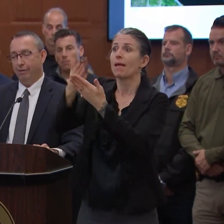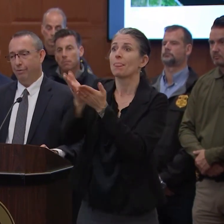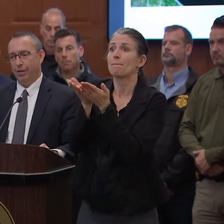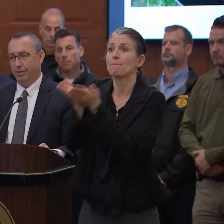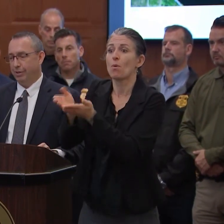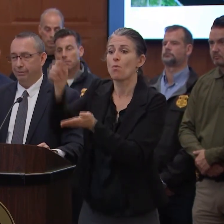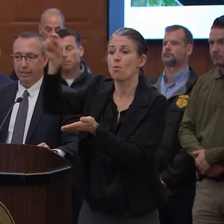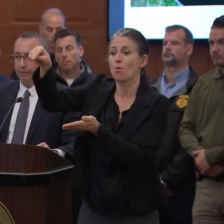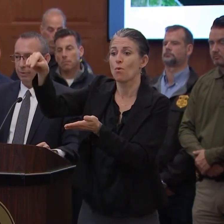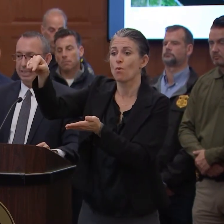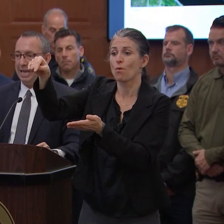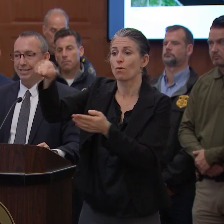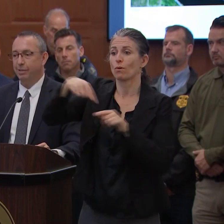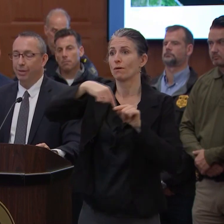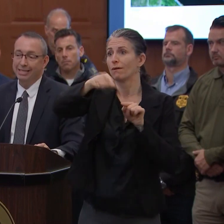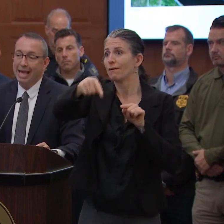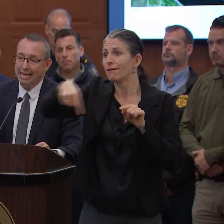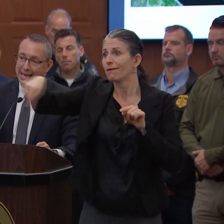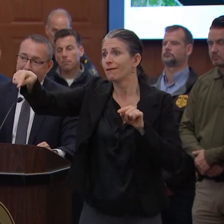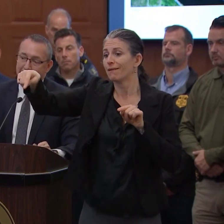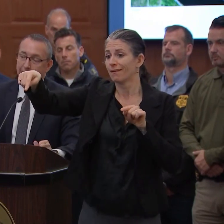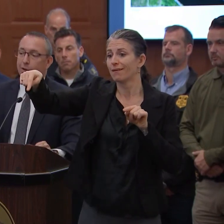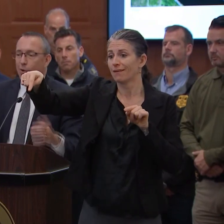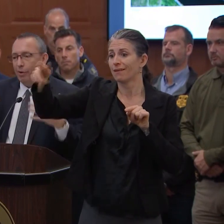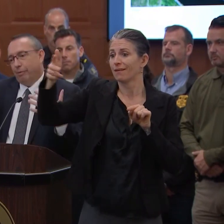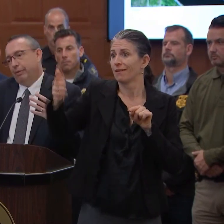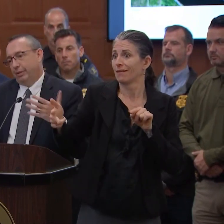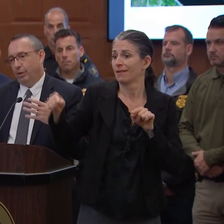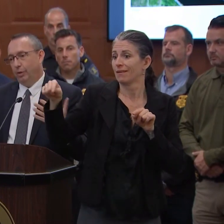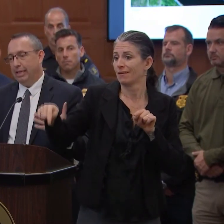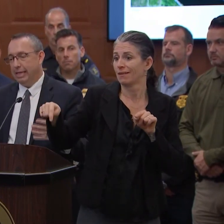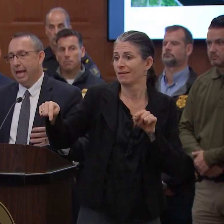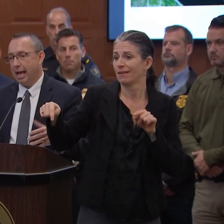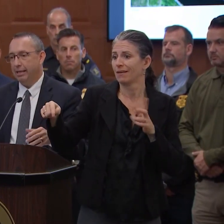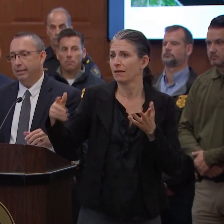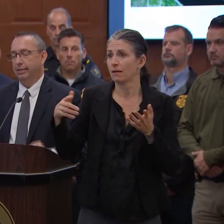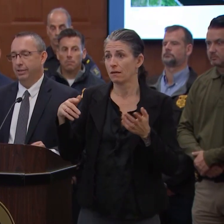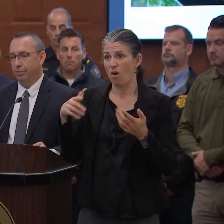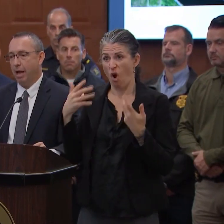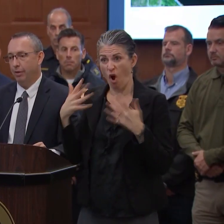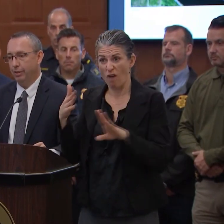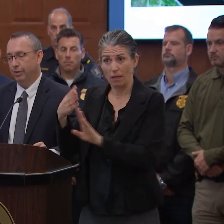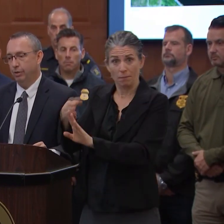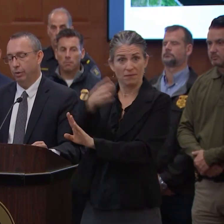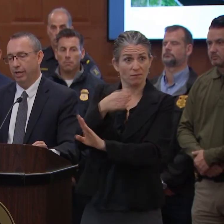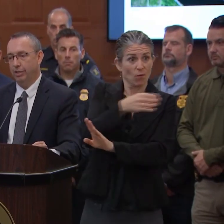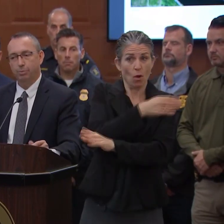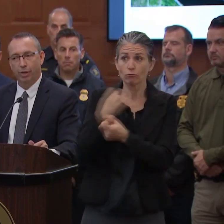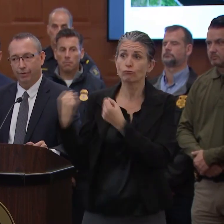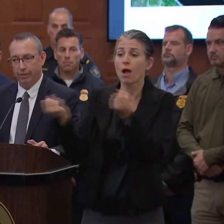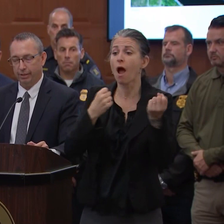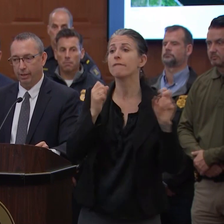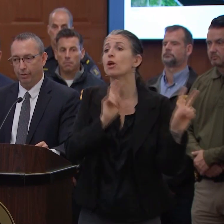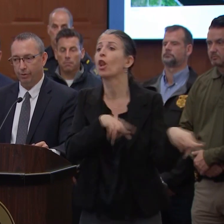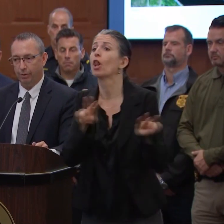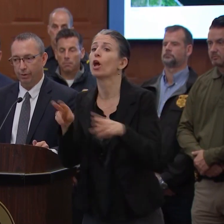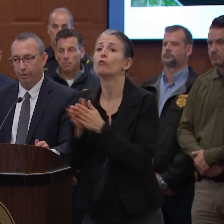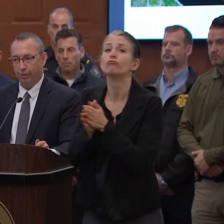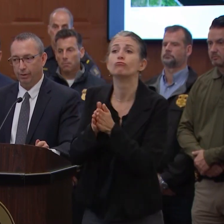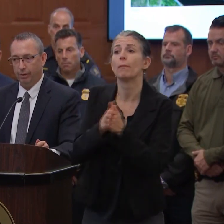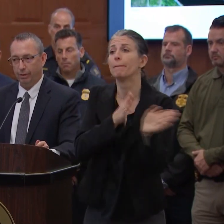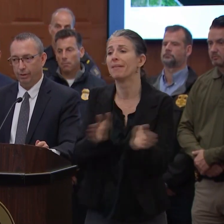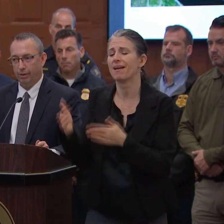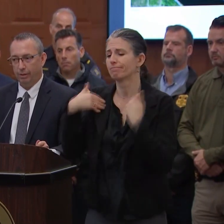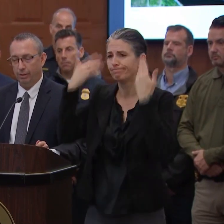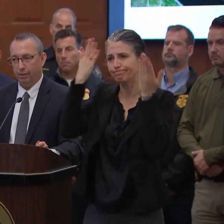have any information. Was he casing the place that day? Or clearly he had some knowledge of these locations previously, however.